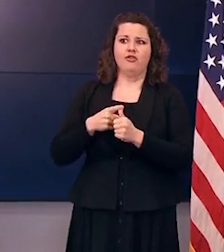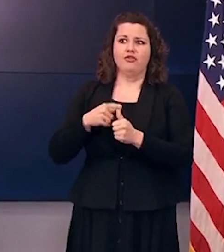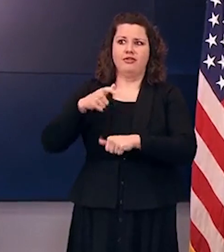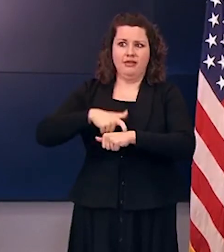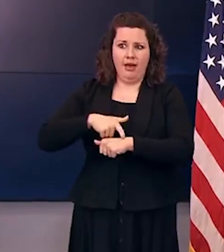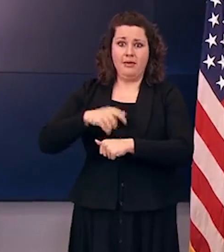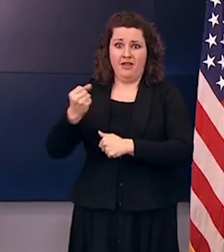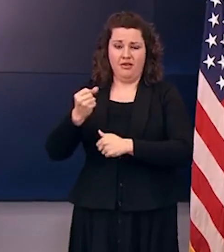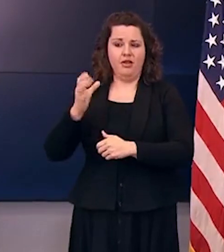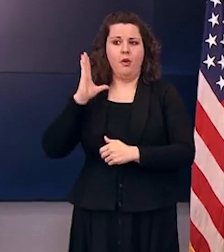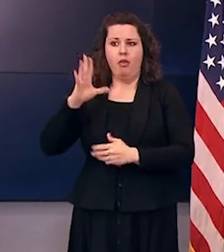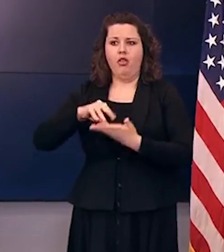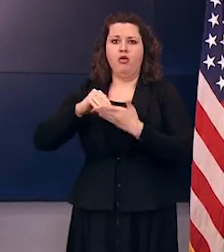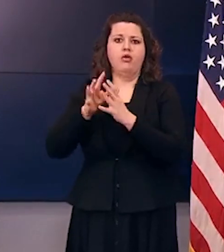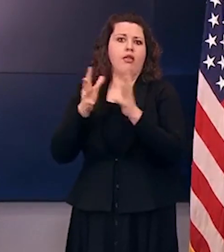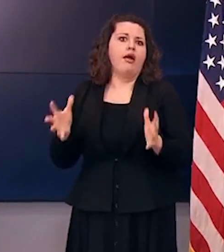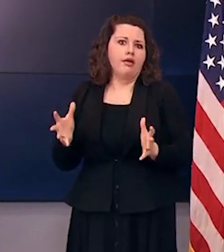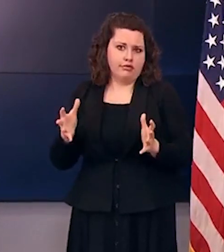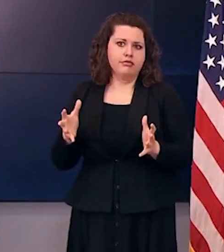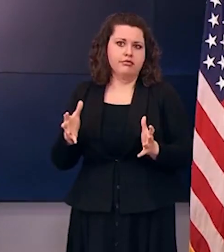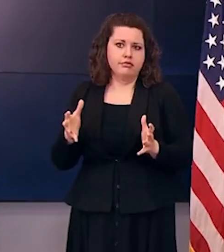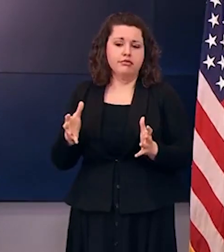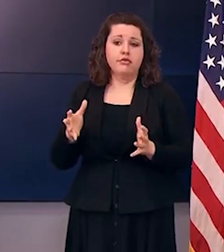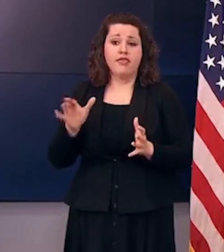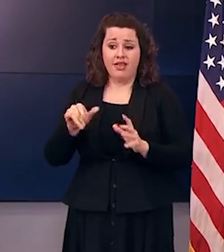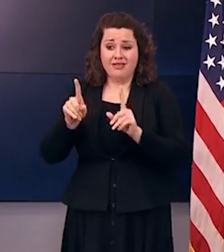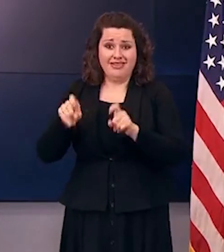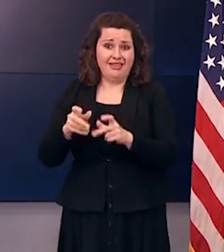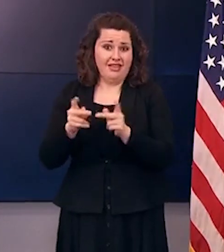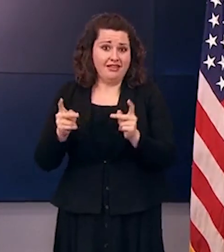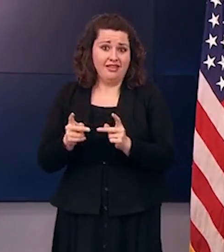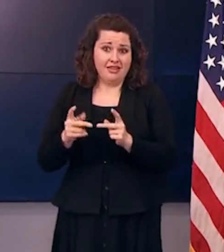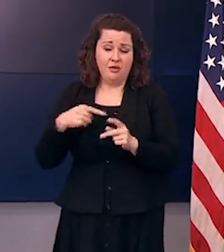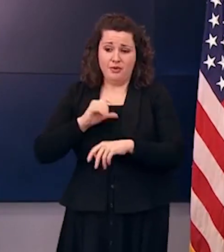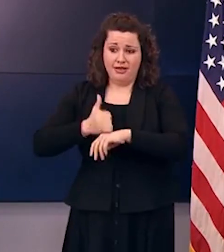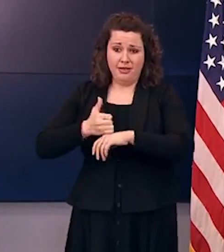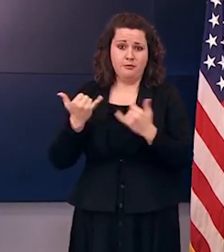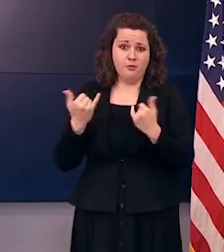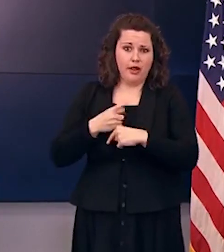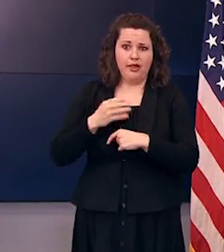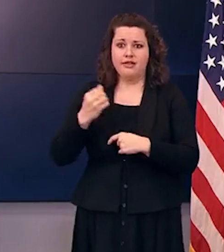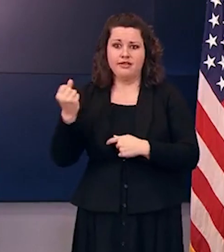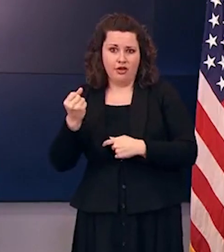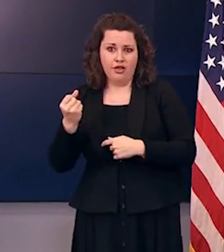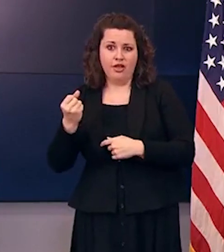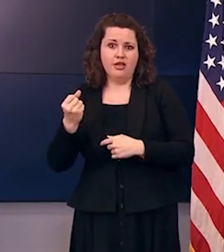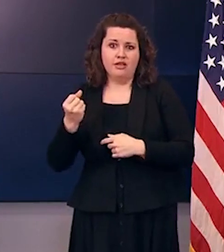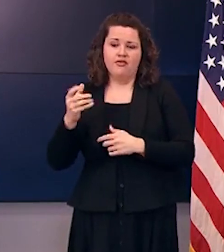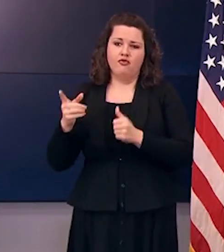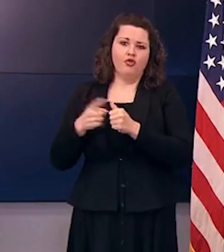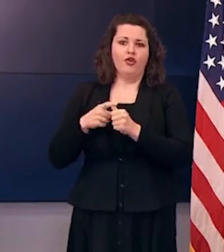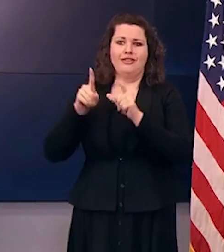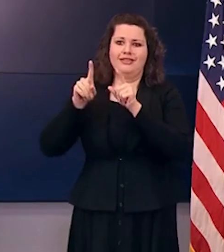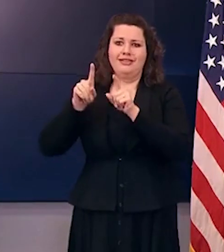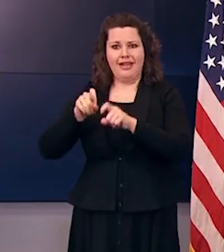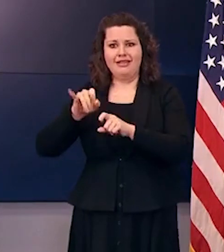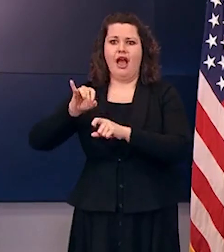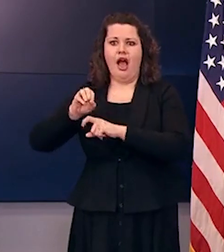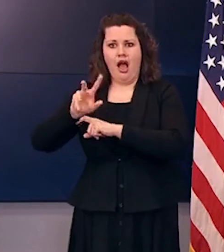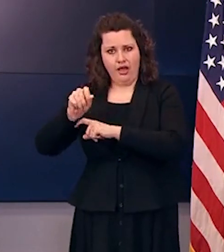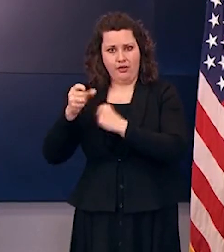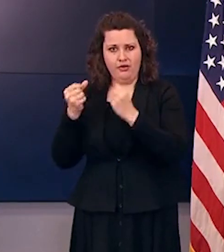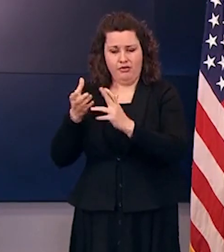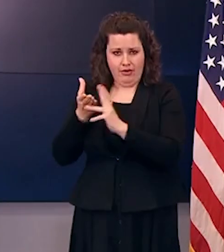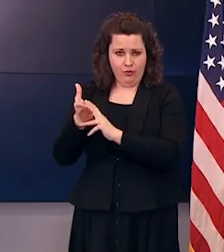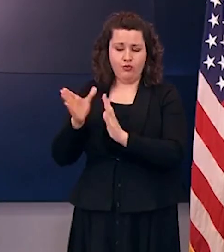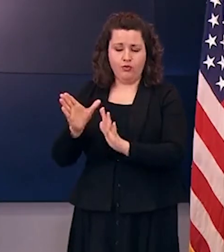both of these test sites that we're implementing today and Saturday. Saturday is the first Test Iowa drive-through